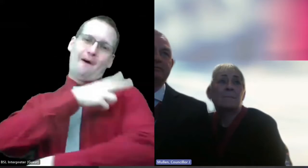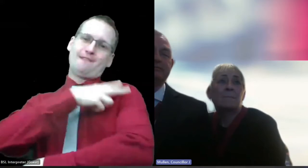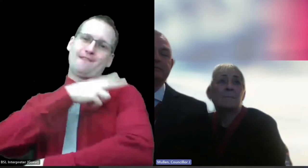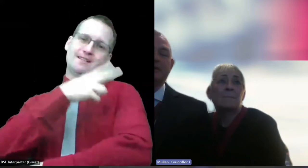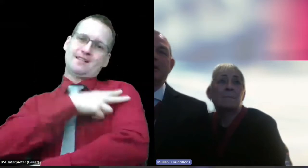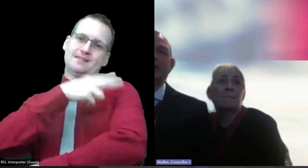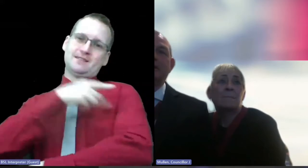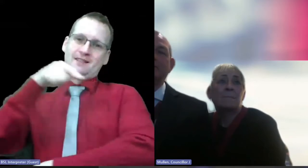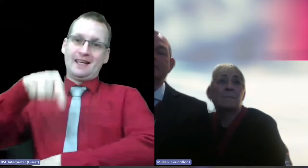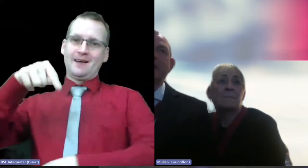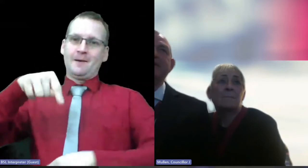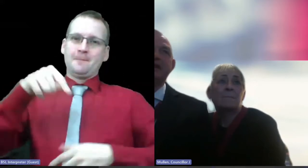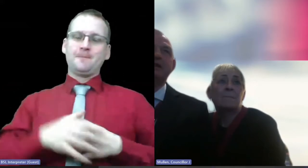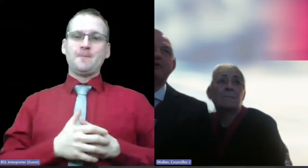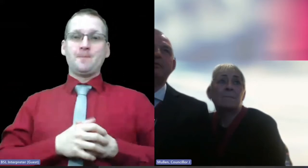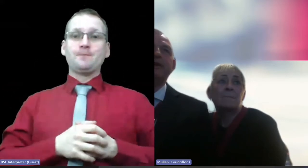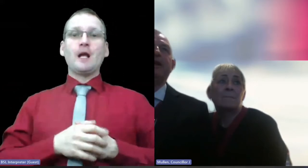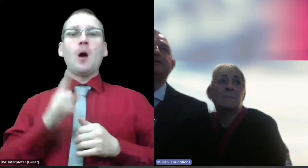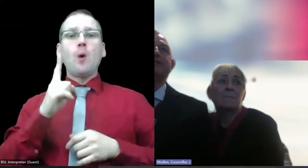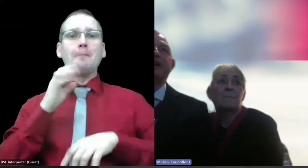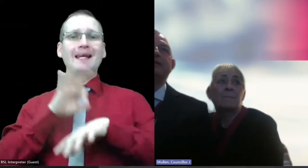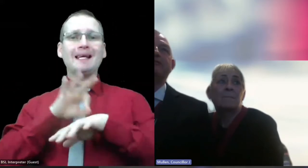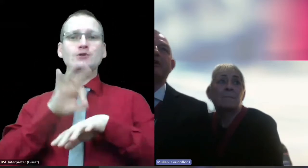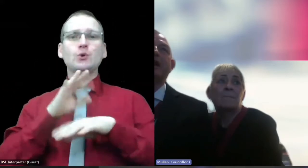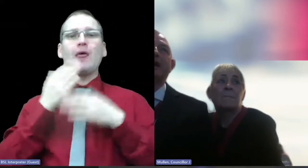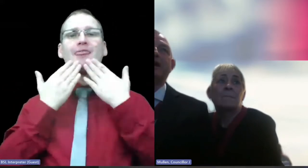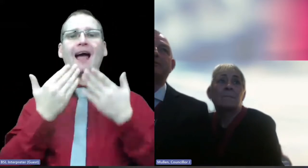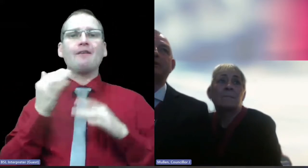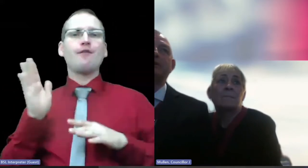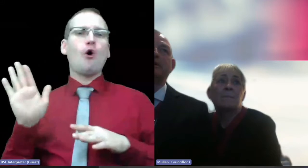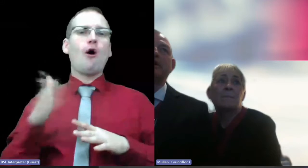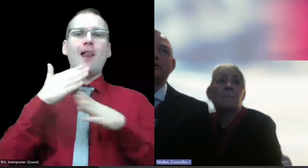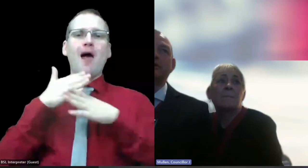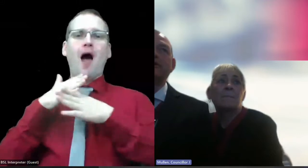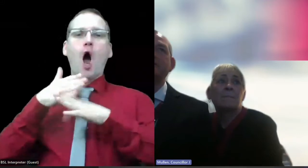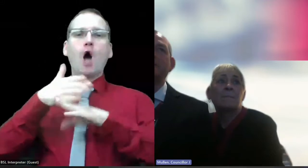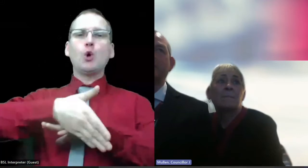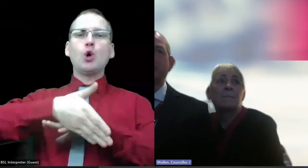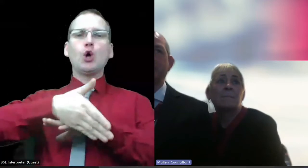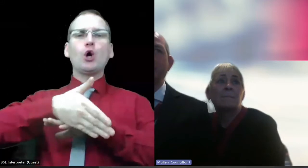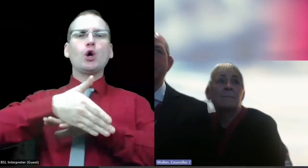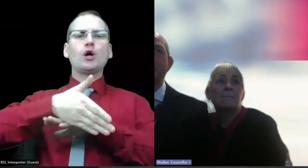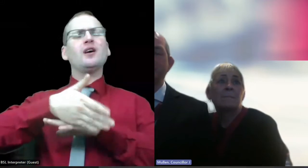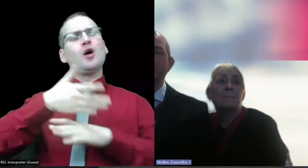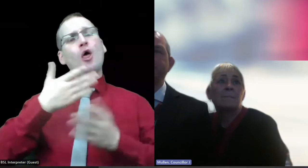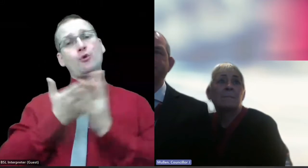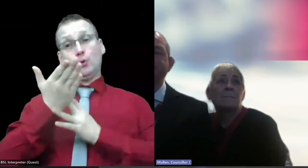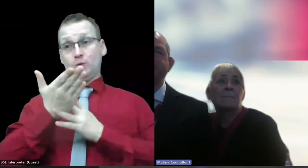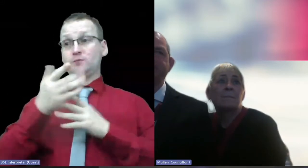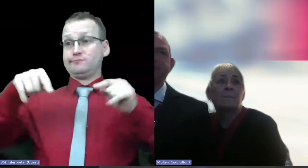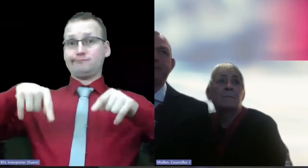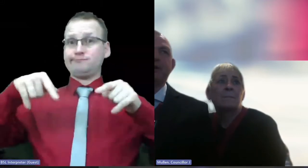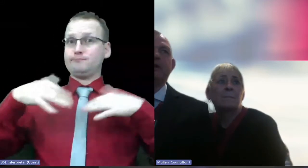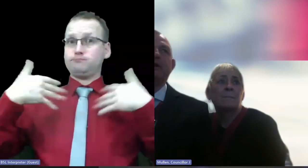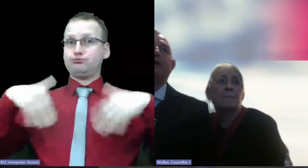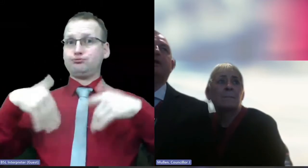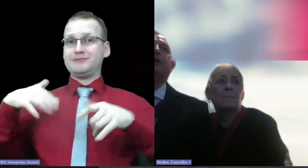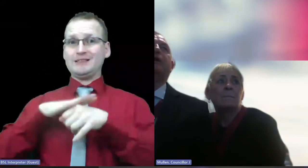council. Just let me take a moment here to thank them for all their hard work during these unprecedented times.